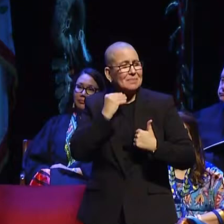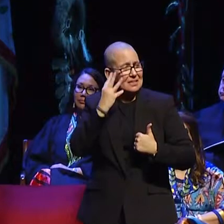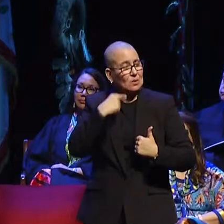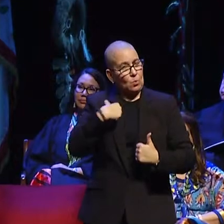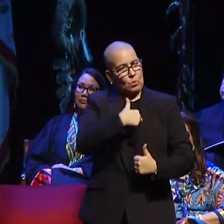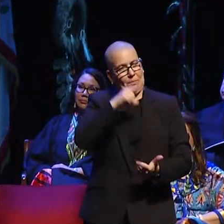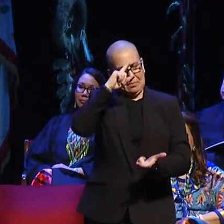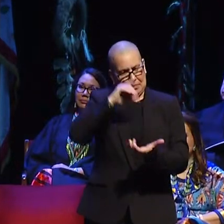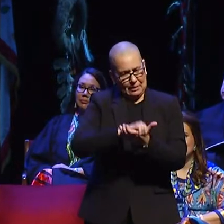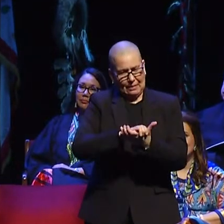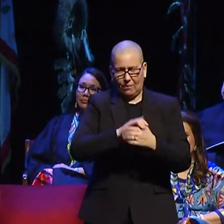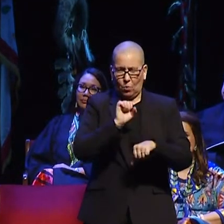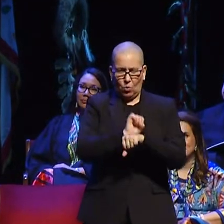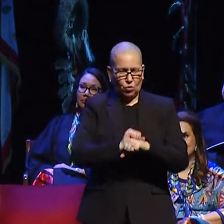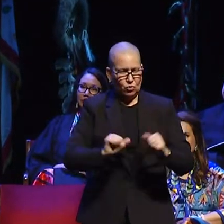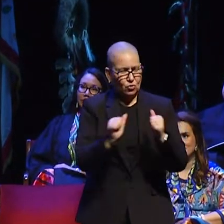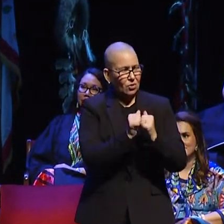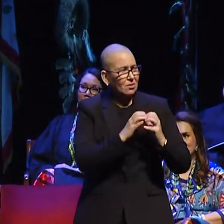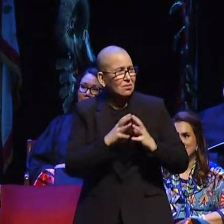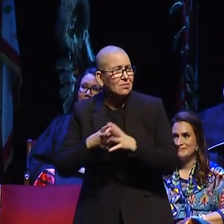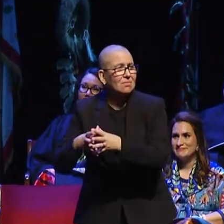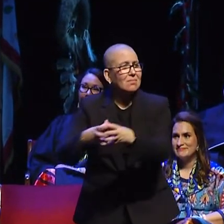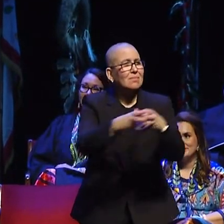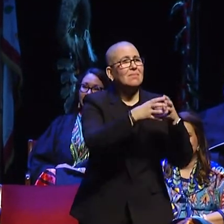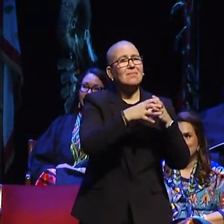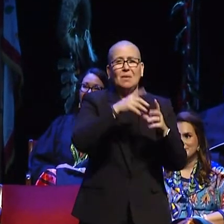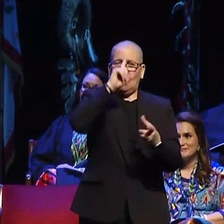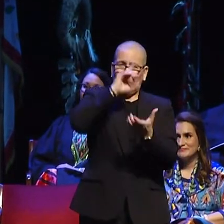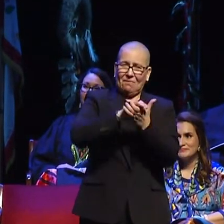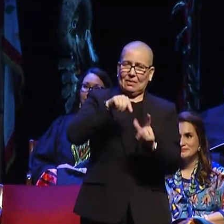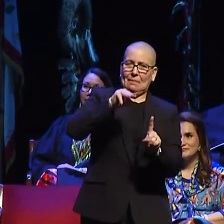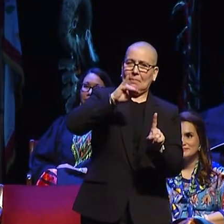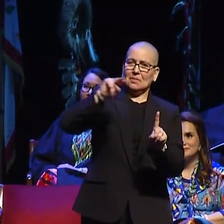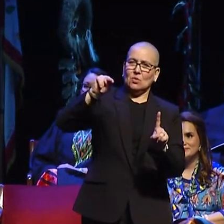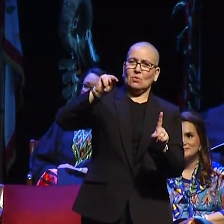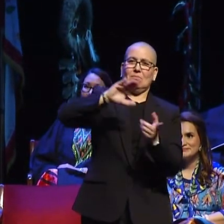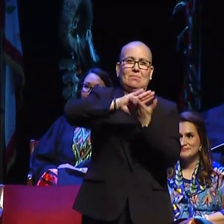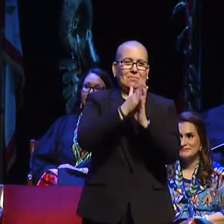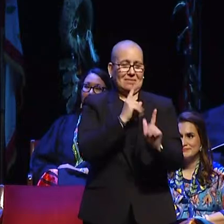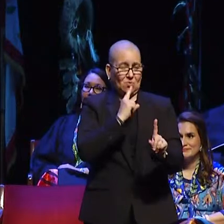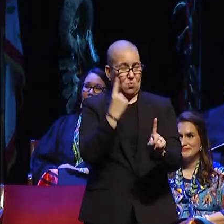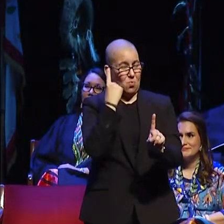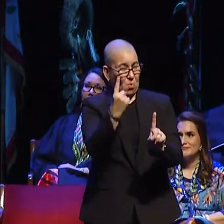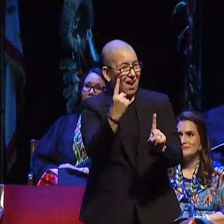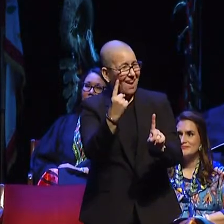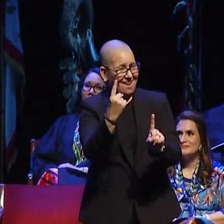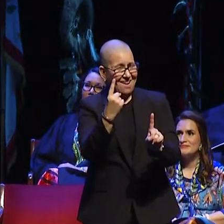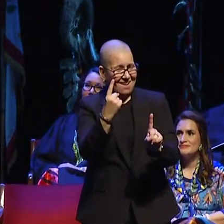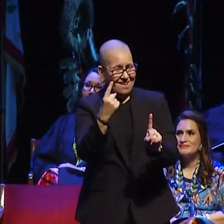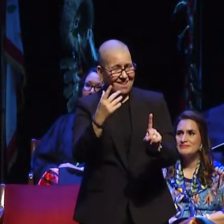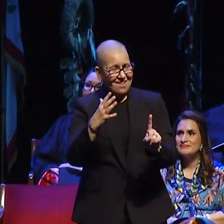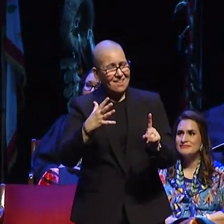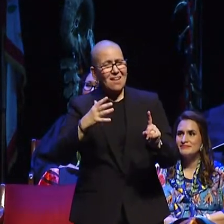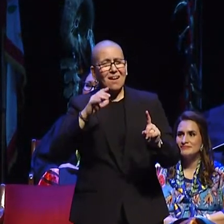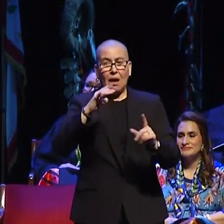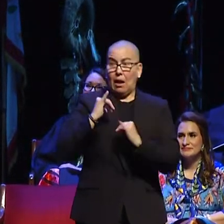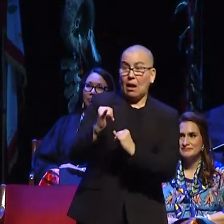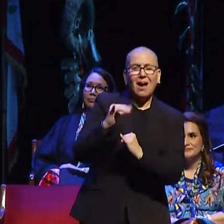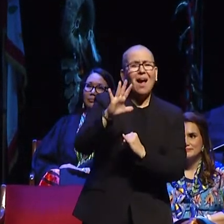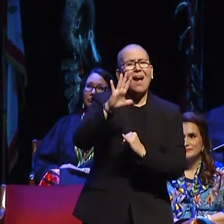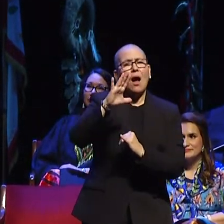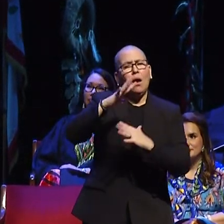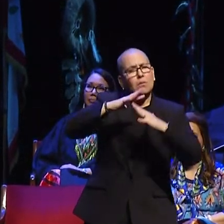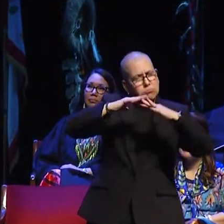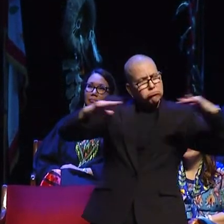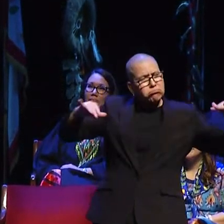ever that we're one Minnesota. And I want to be clear, that doesn't mean that we're all the same, that we all agree, but it means we can work across lines of